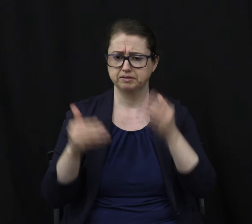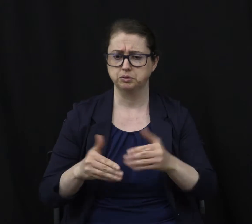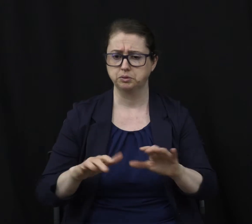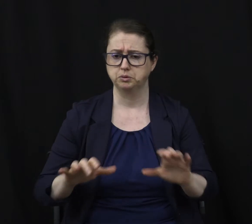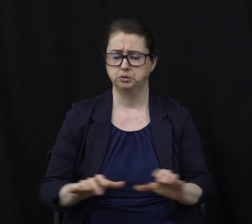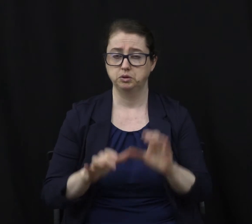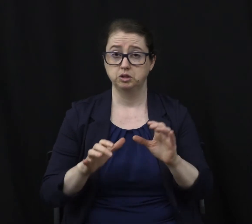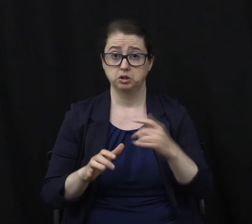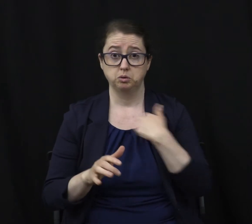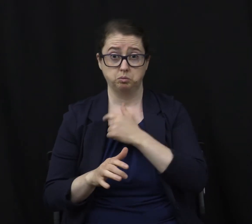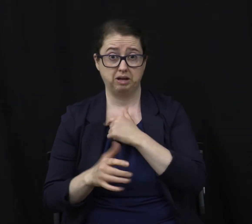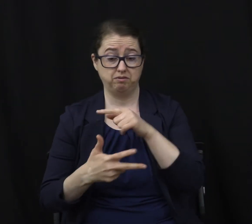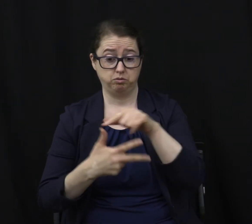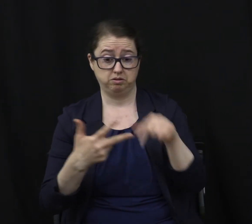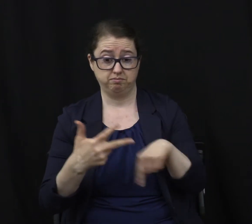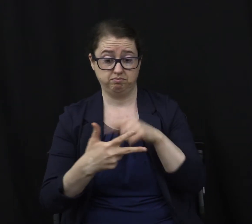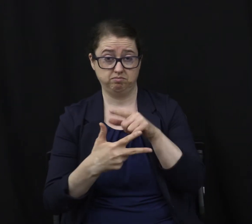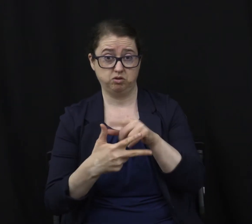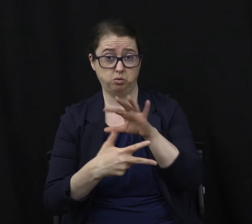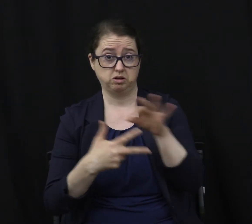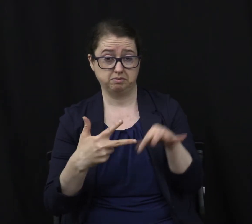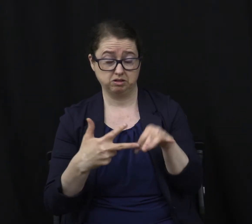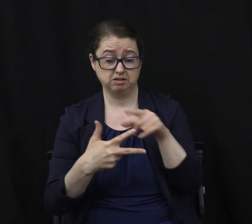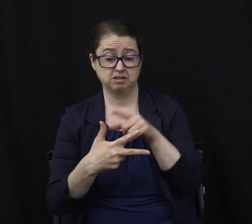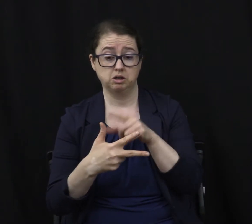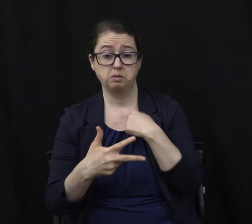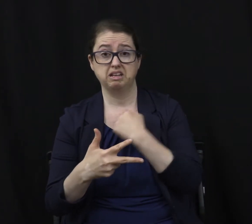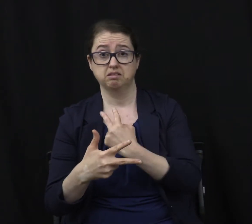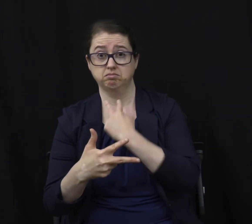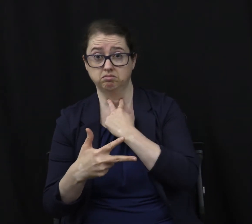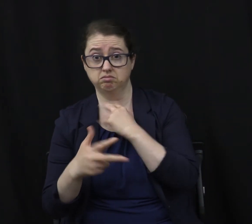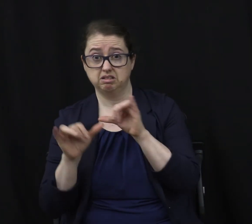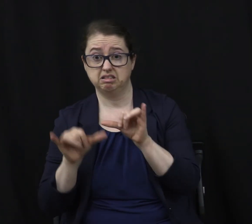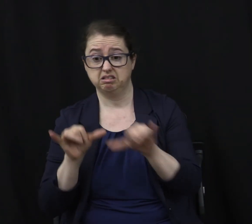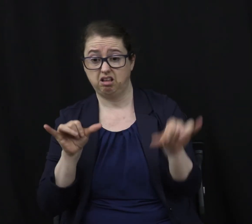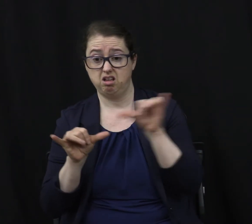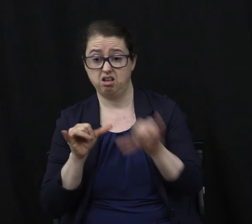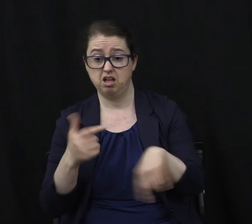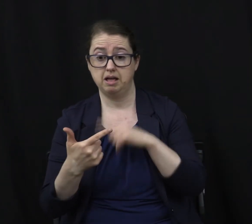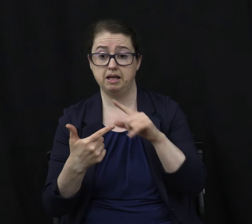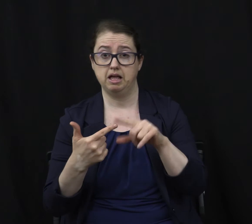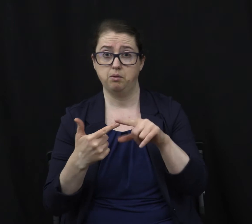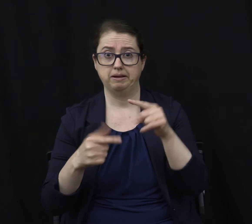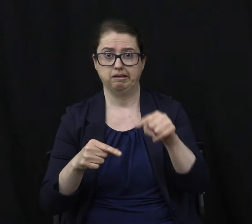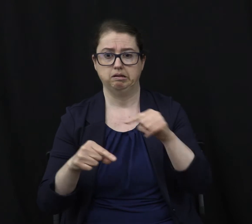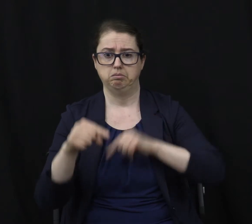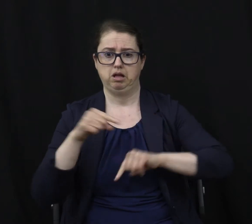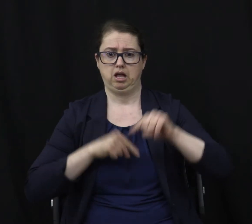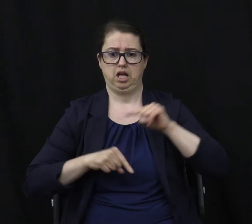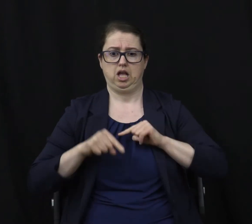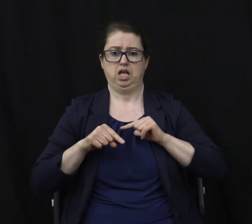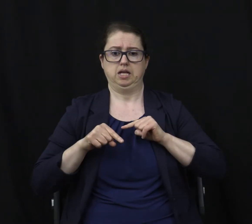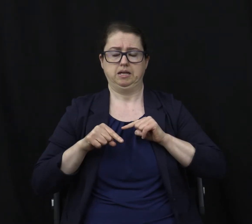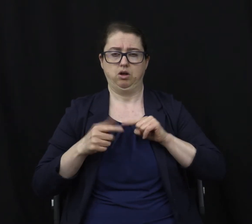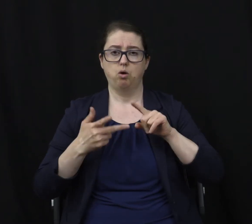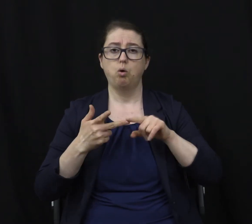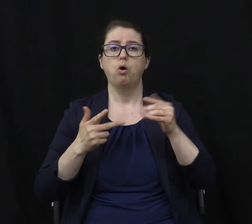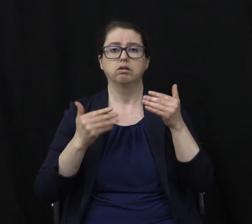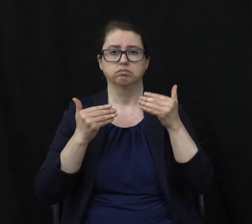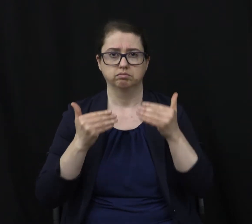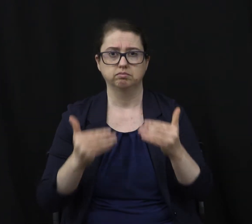are, move backwards, or move forward by making positive changes. The Bible tells us in